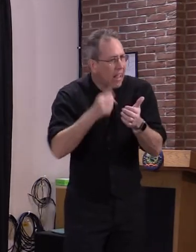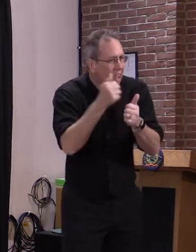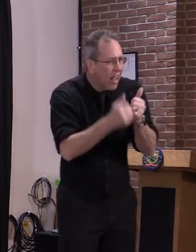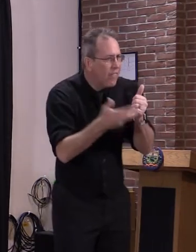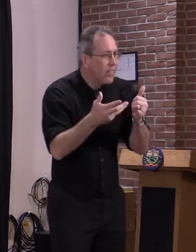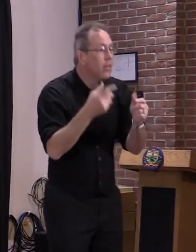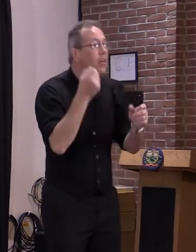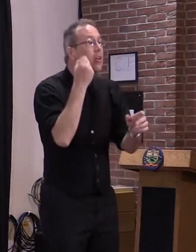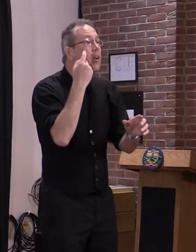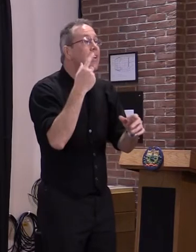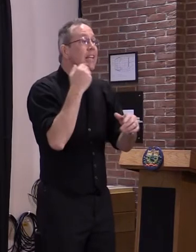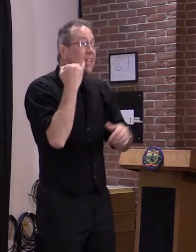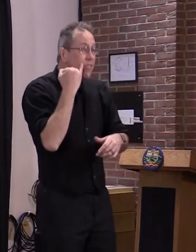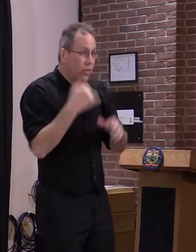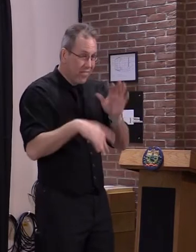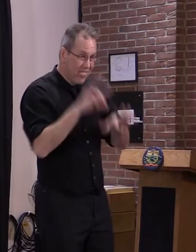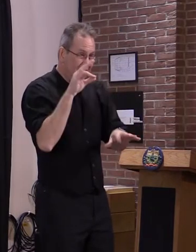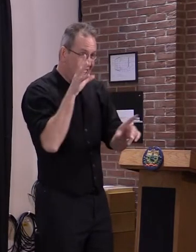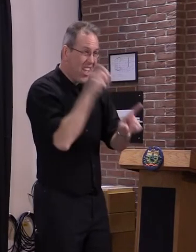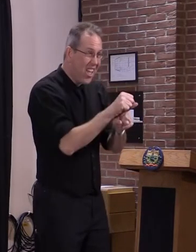any, we'll certainly